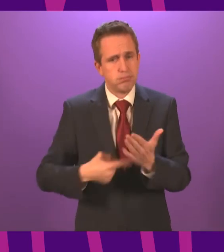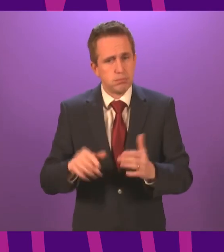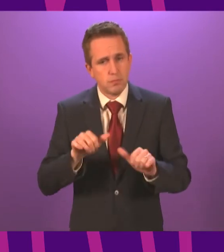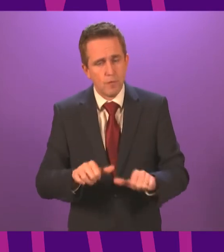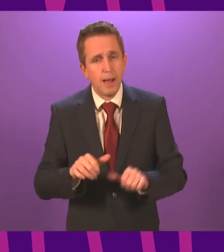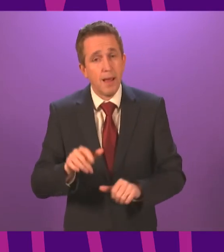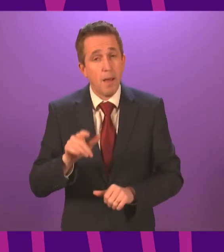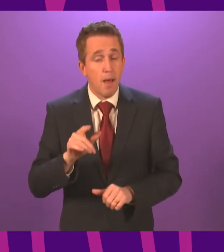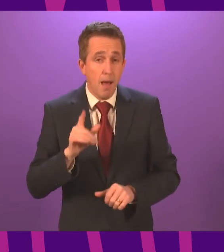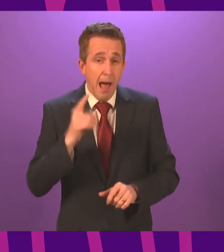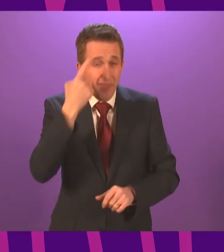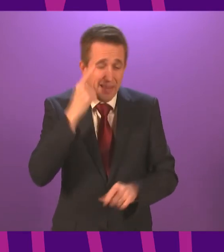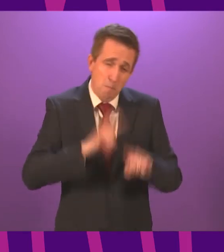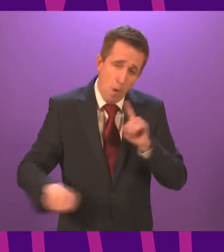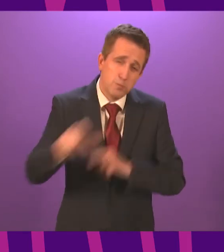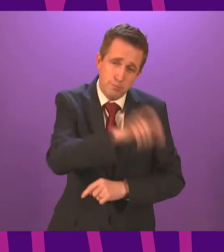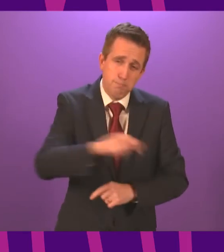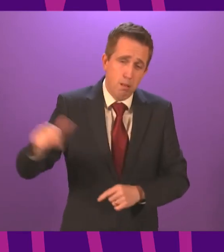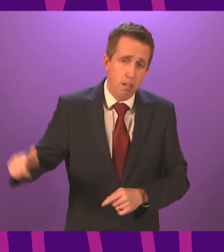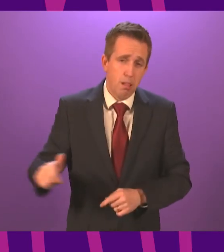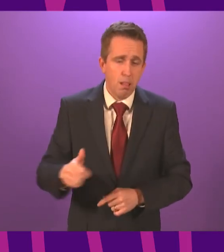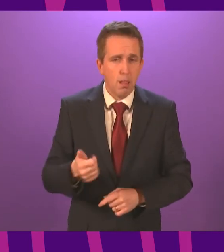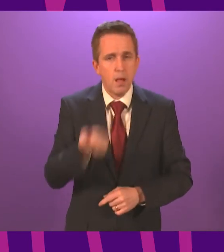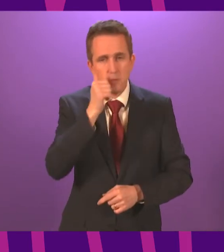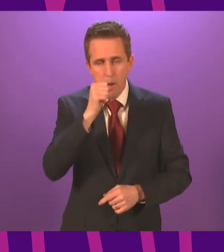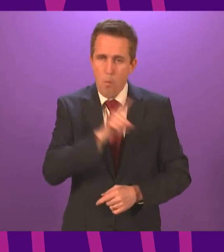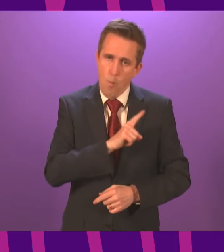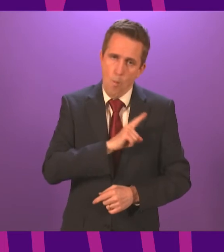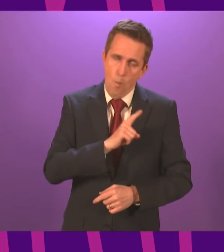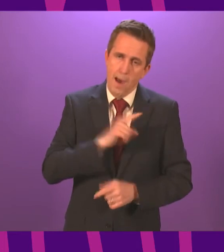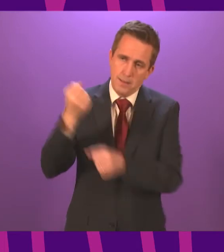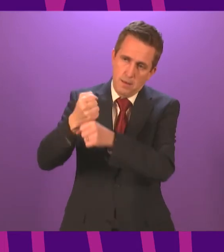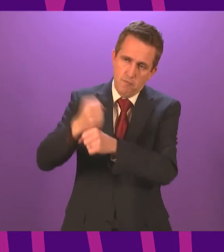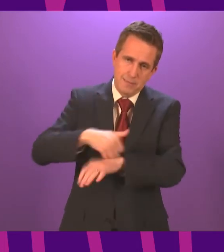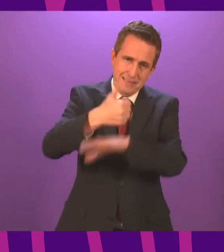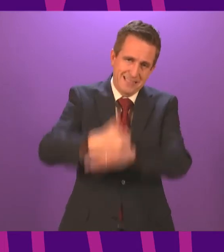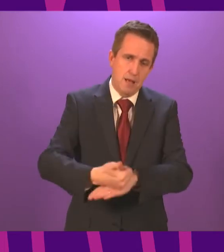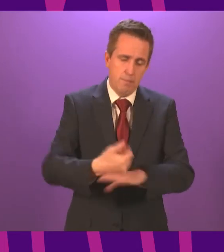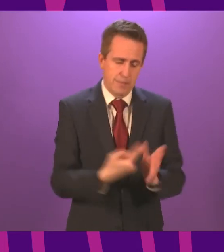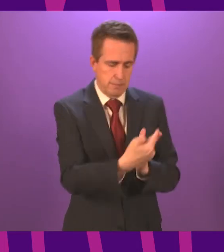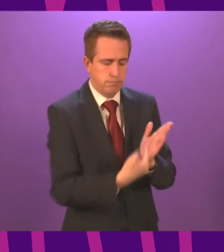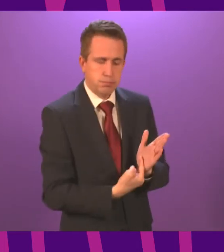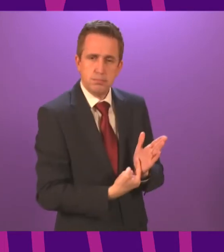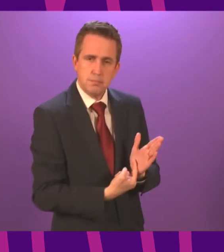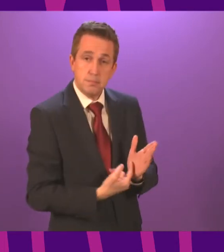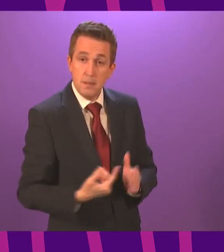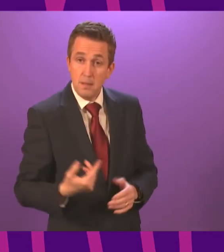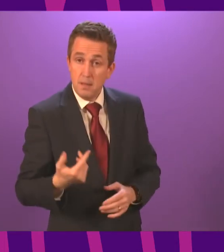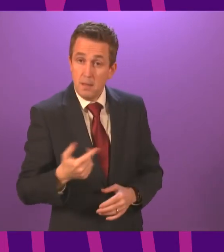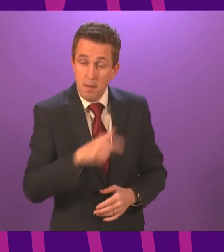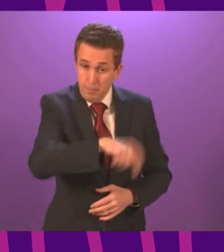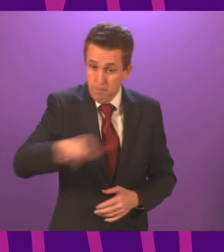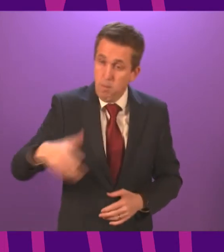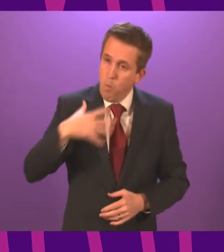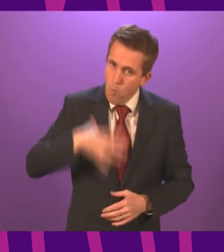is that I think people do understand why the restrictions have been necessary. And I think people in Scotland do want an emphasis on